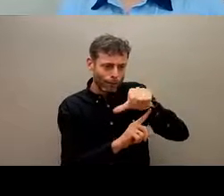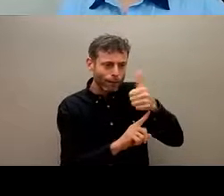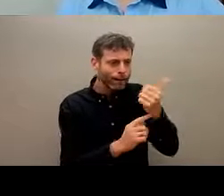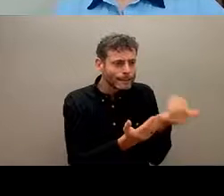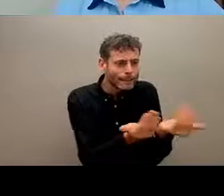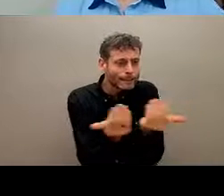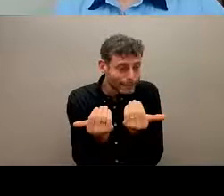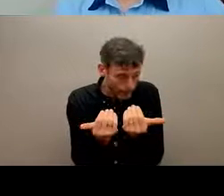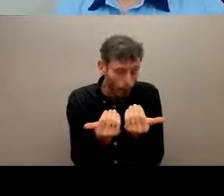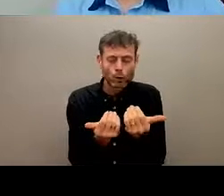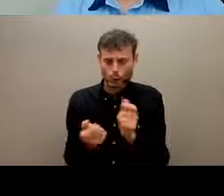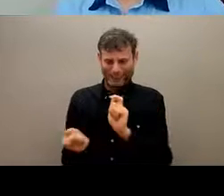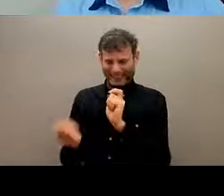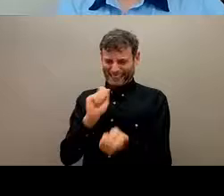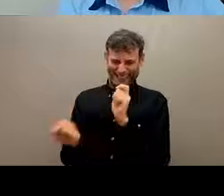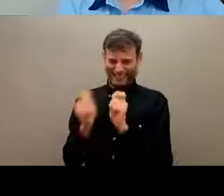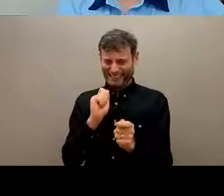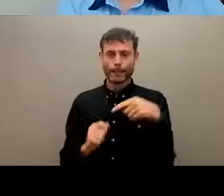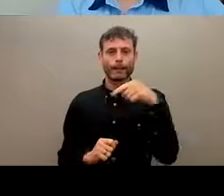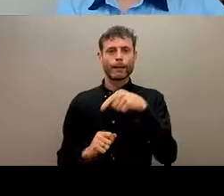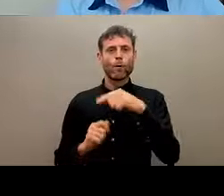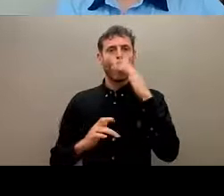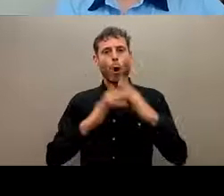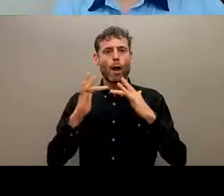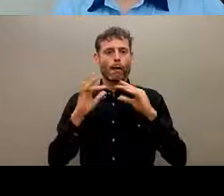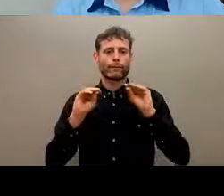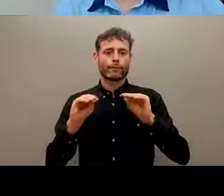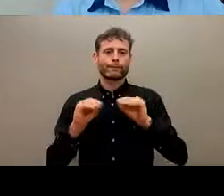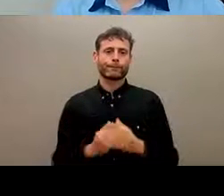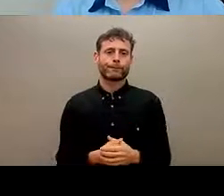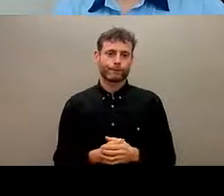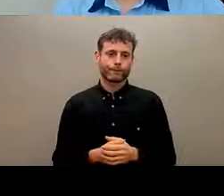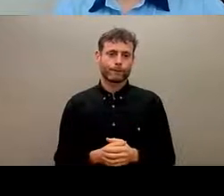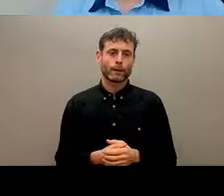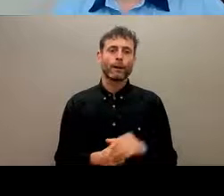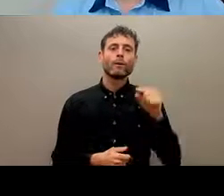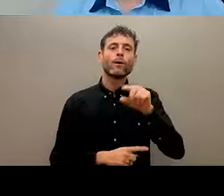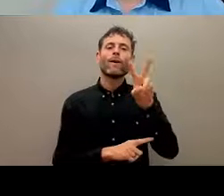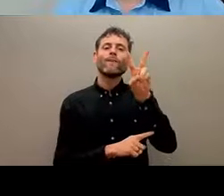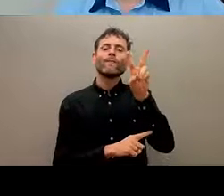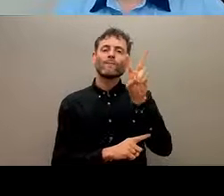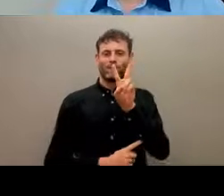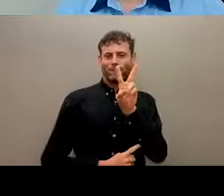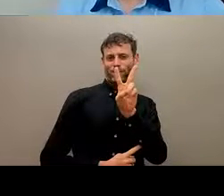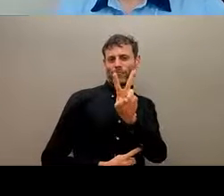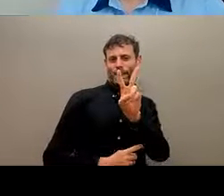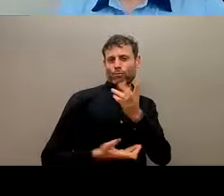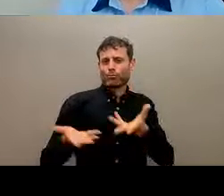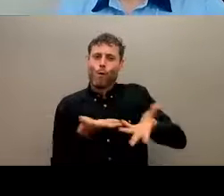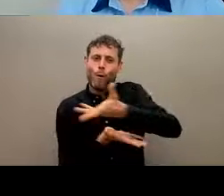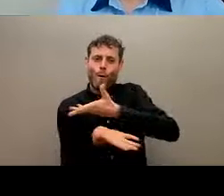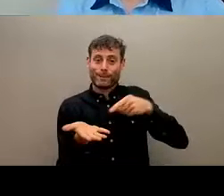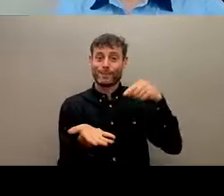Okay, and this is the vision of VTalk. You know that we developed this program during the pandemic, at the beginning